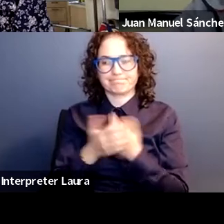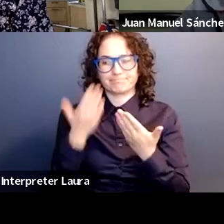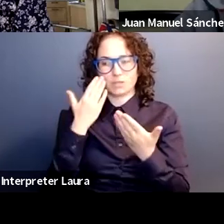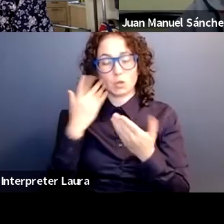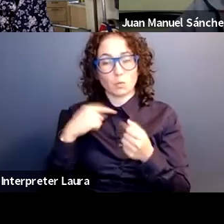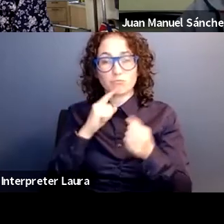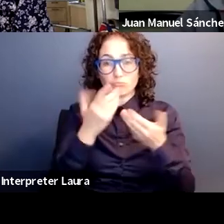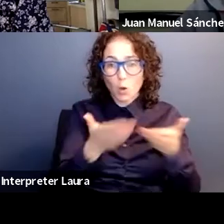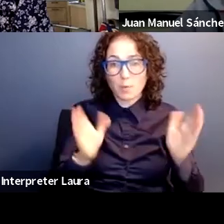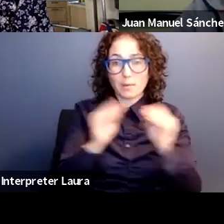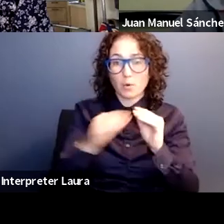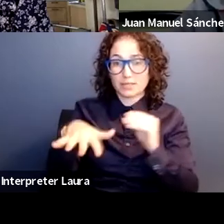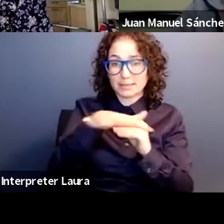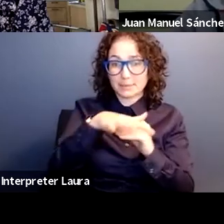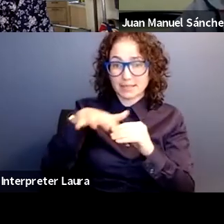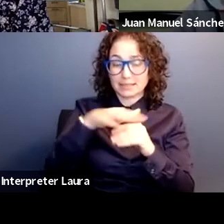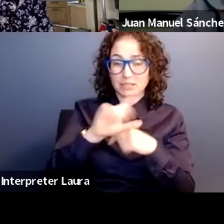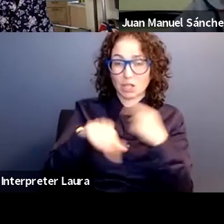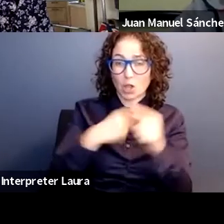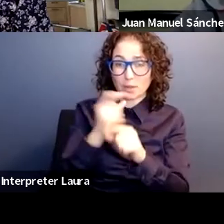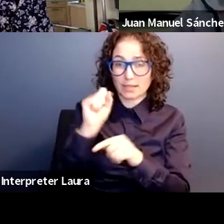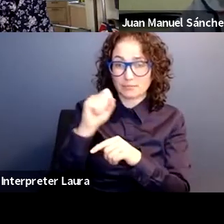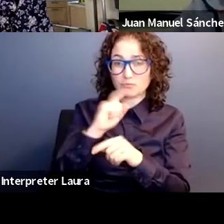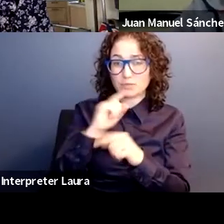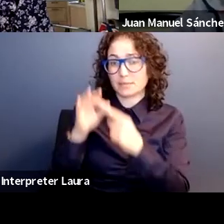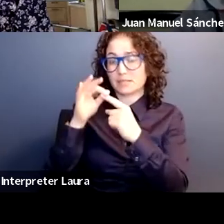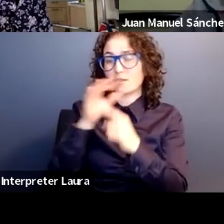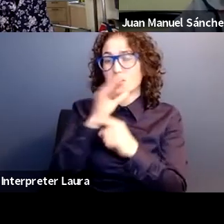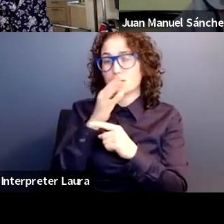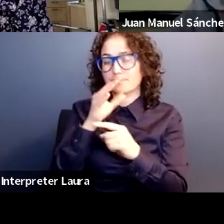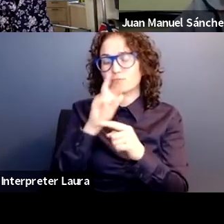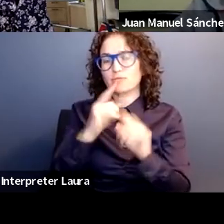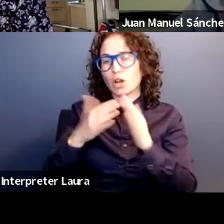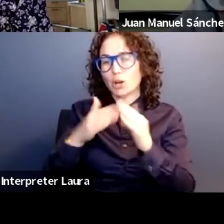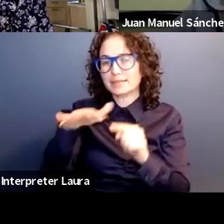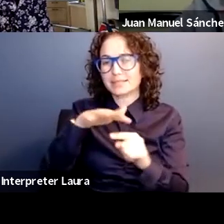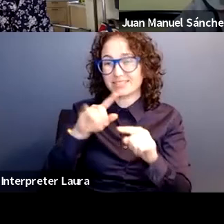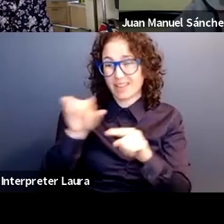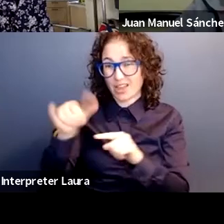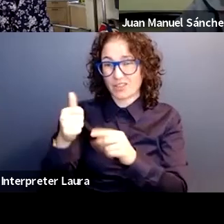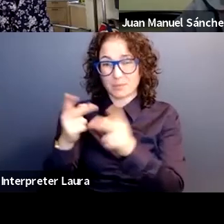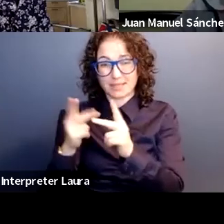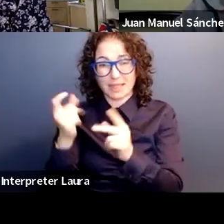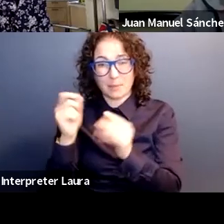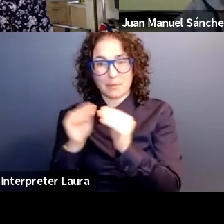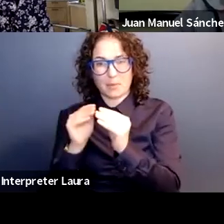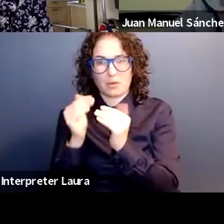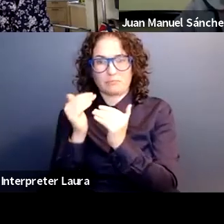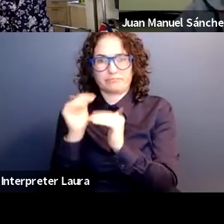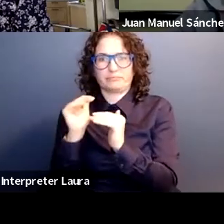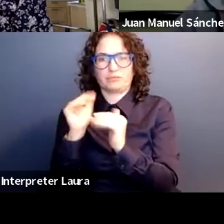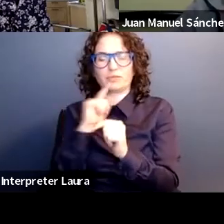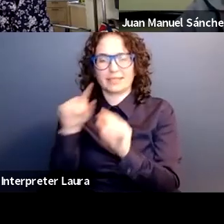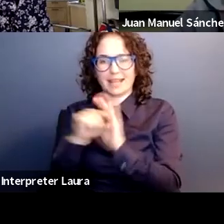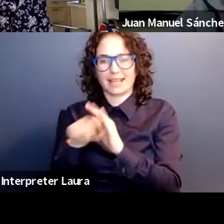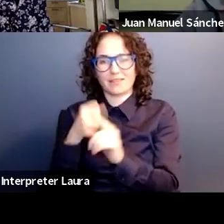up more spaces globally, particularly in urban centers, other spaces have closed a bit, which has a negative impact